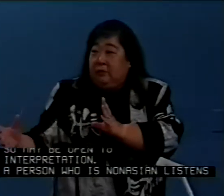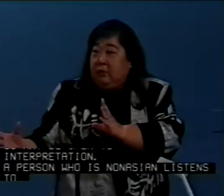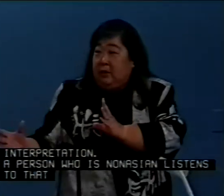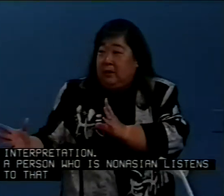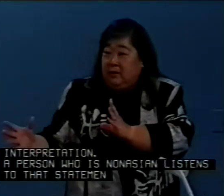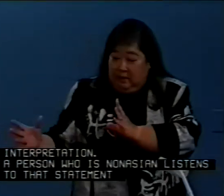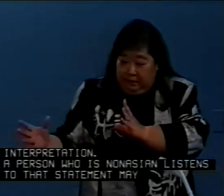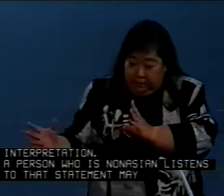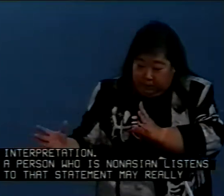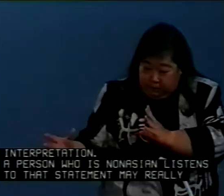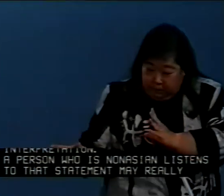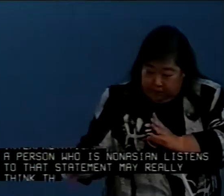it.